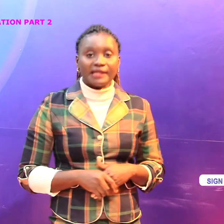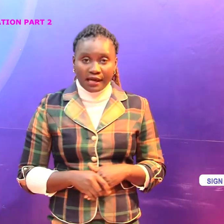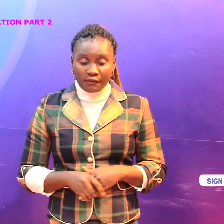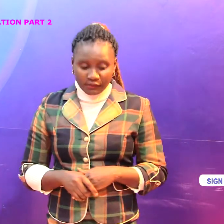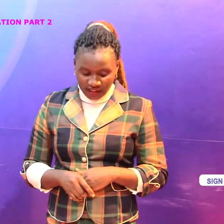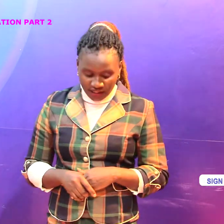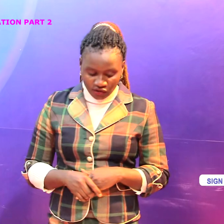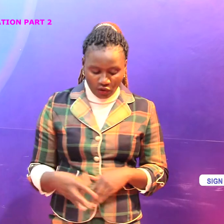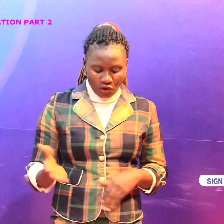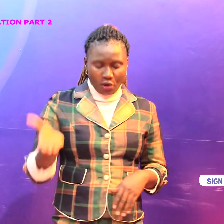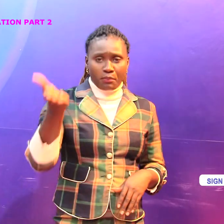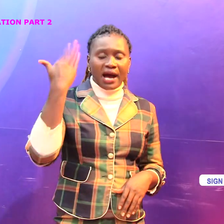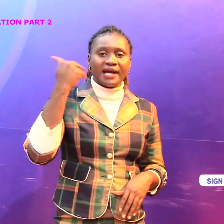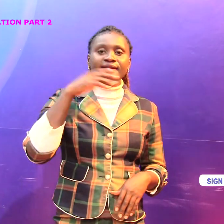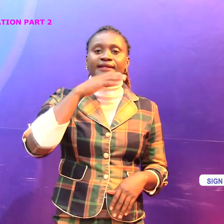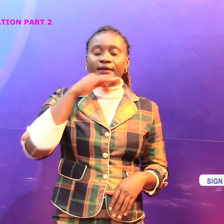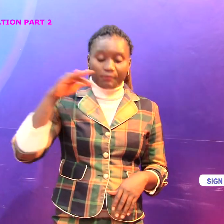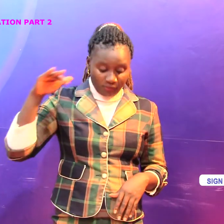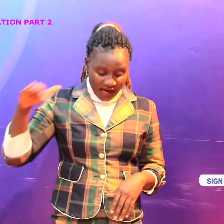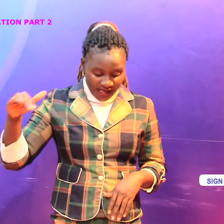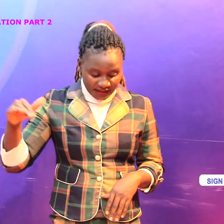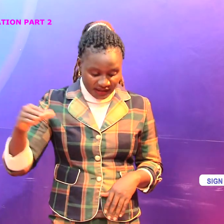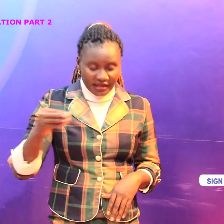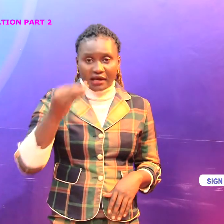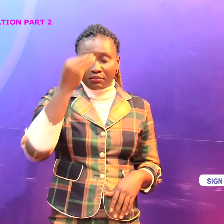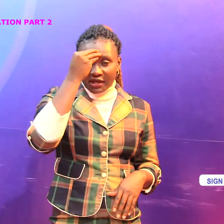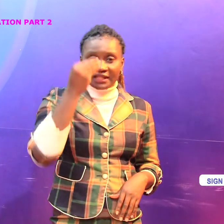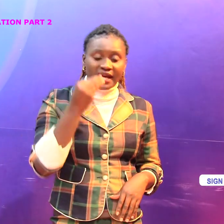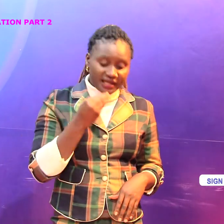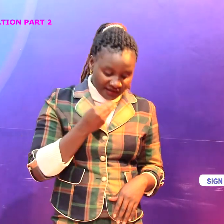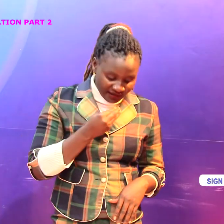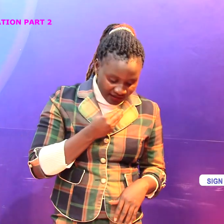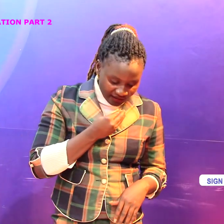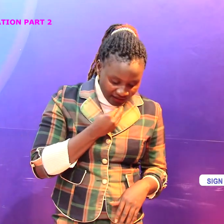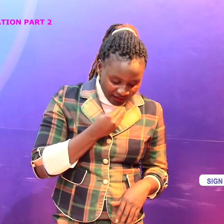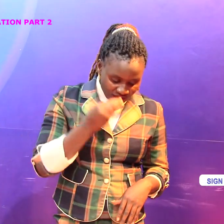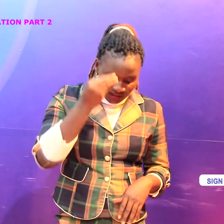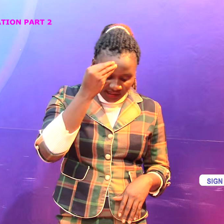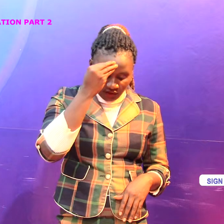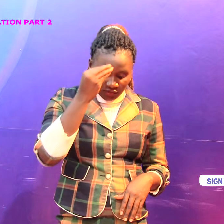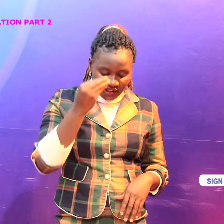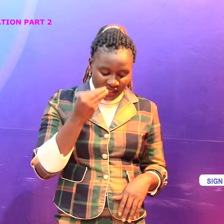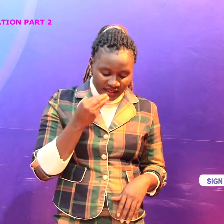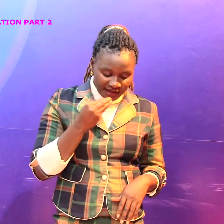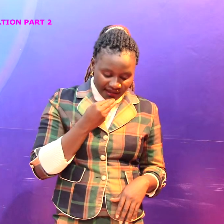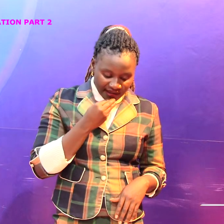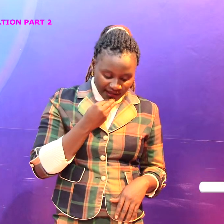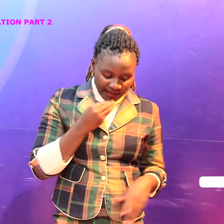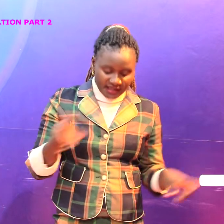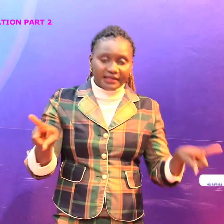same judge. So past man pretend. This is a sign pretend,